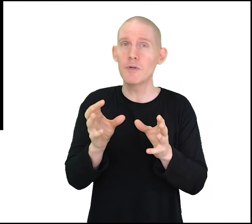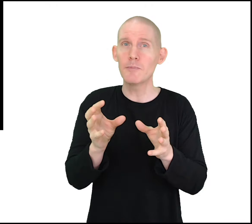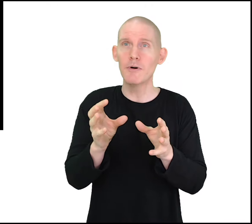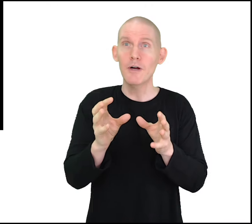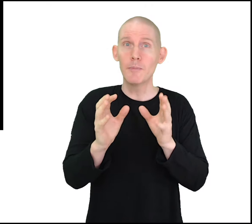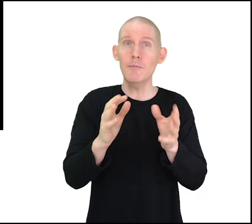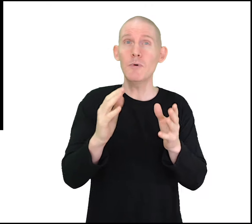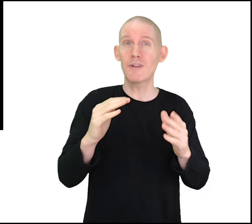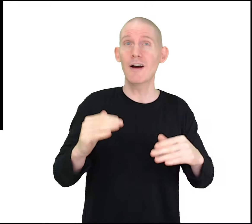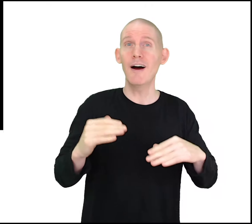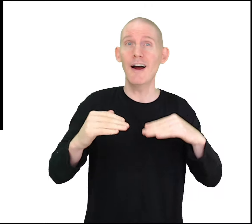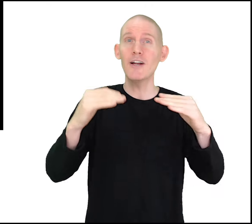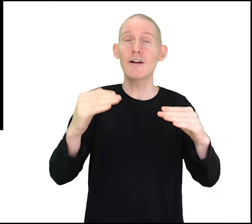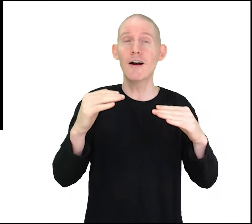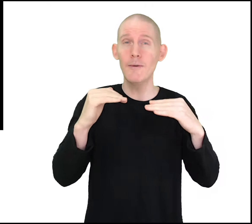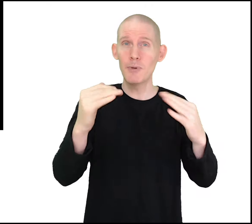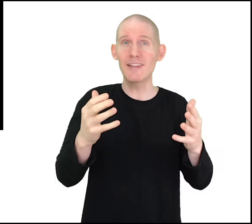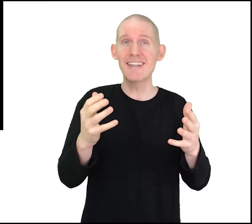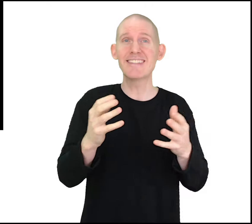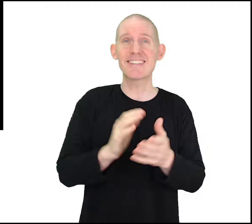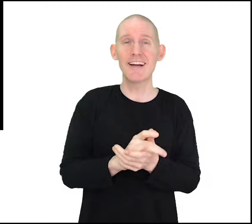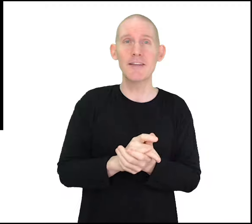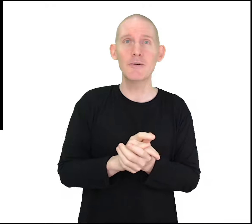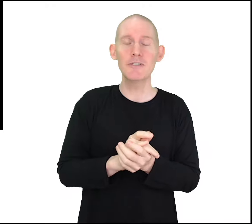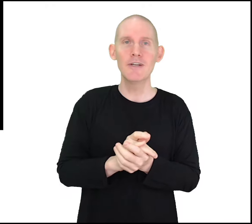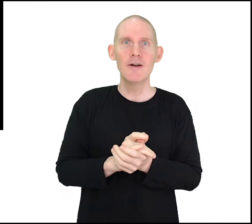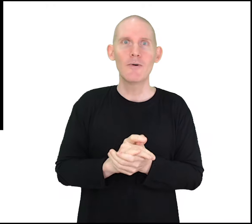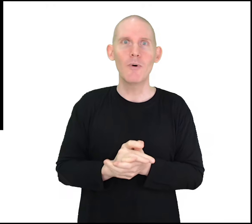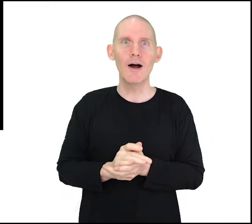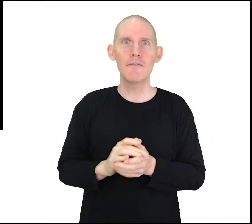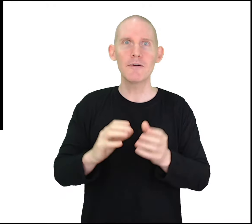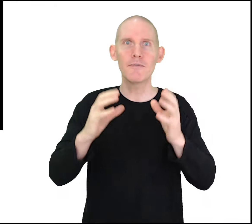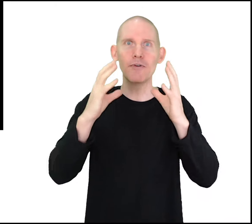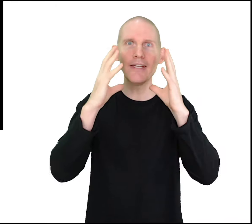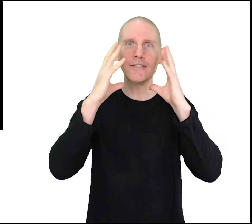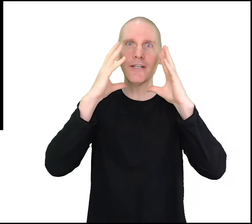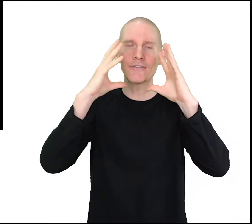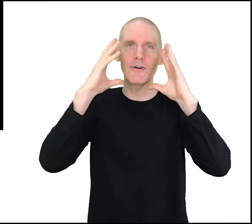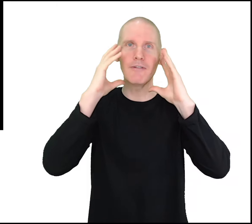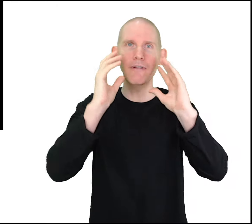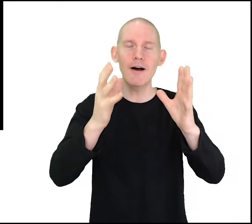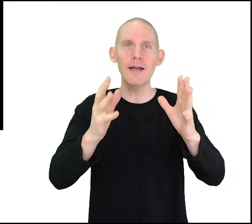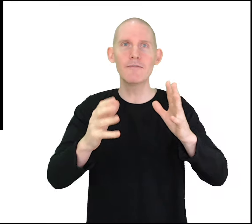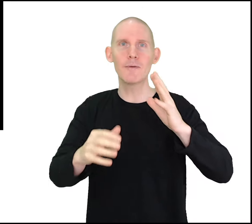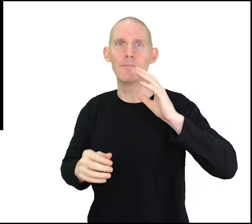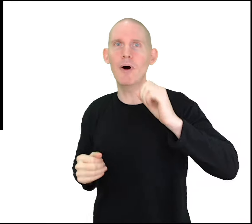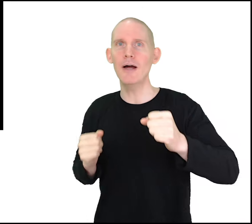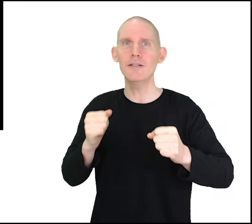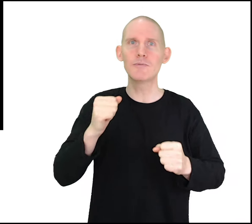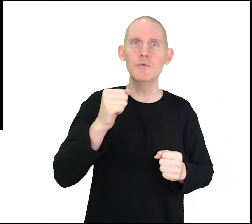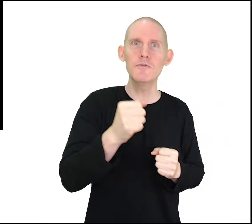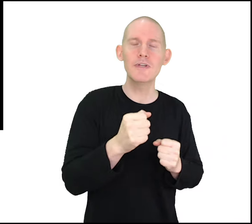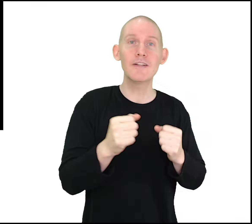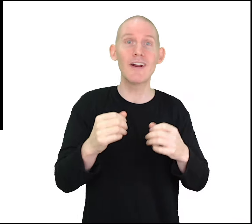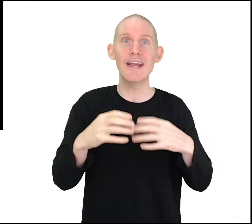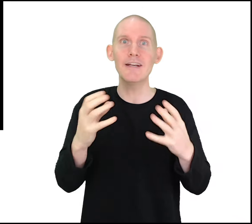people with a higher ability in sign language, wow, their face is alive, their body's moving, they're